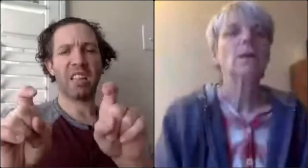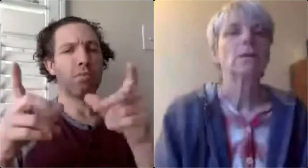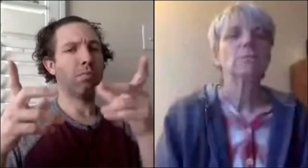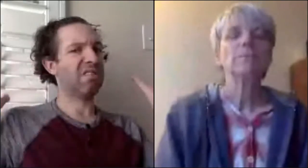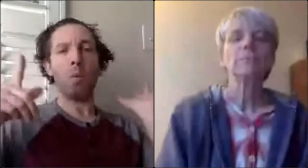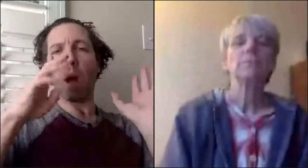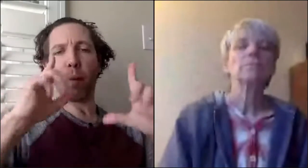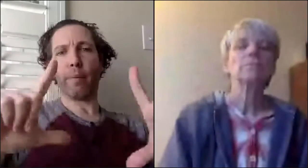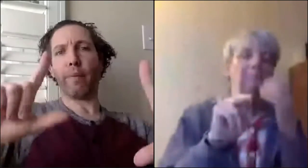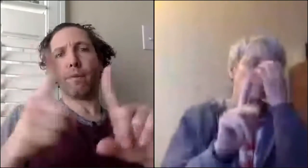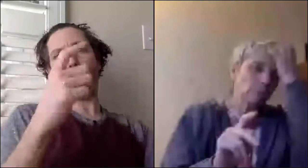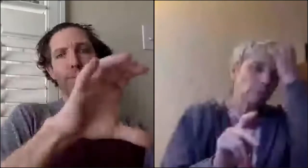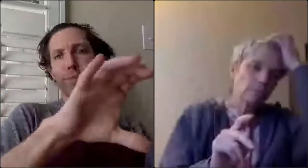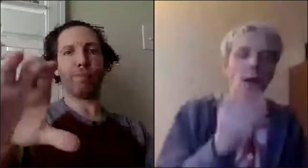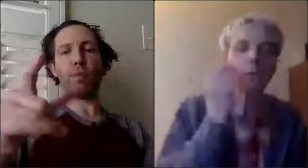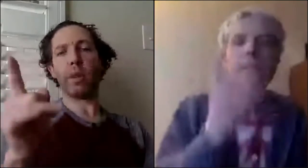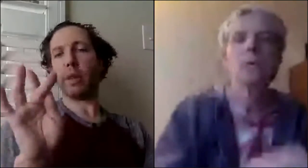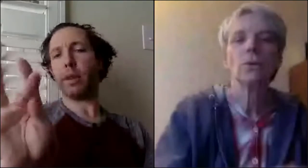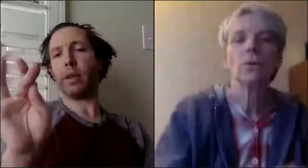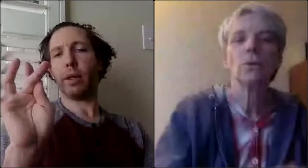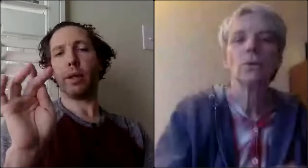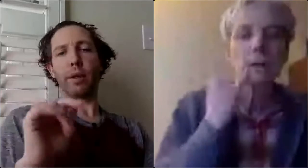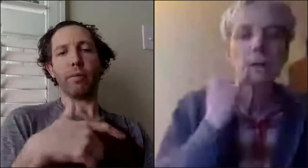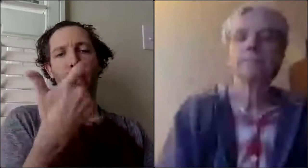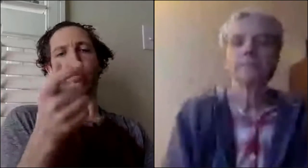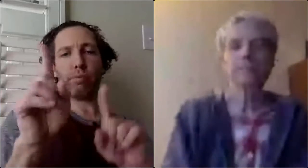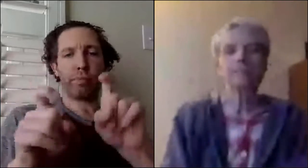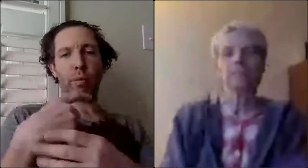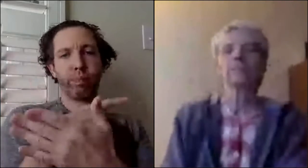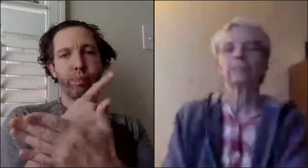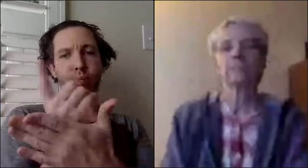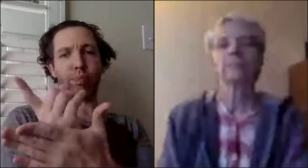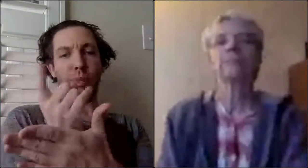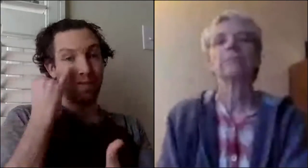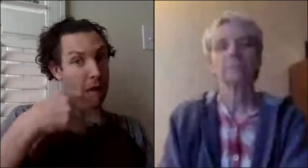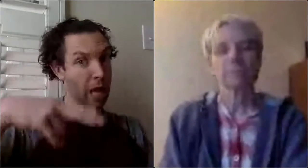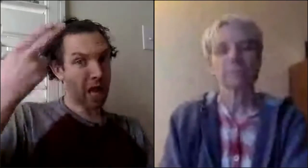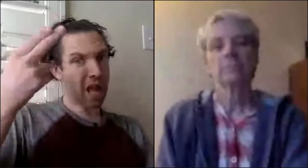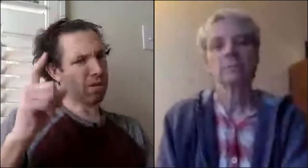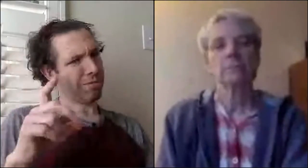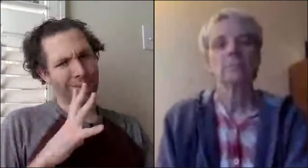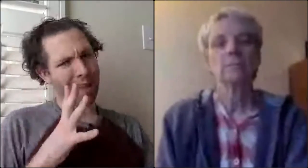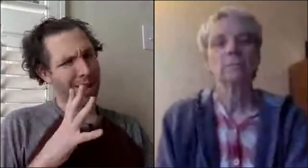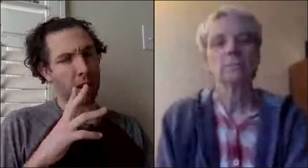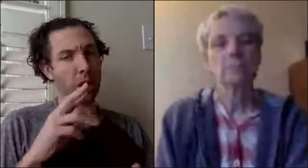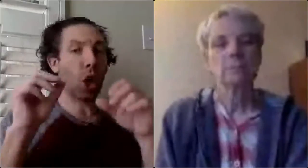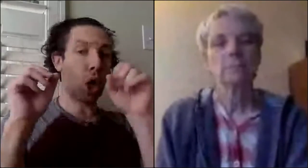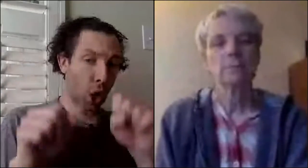So these are things to know. It seems like multiple people have to be the stage managers. You have to have, they call them